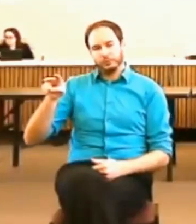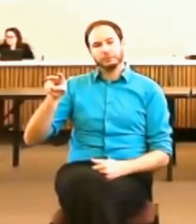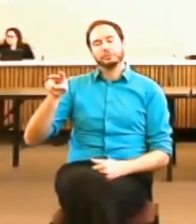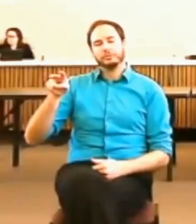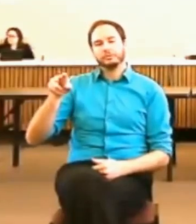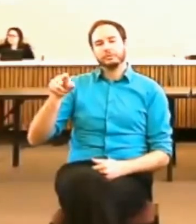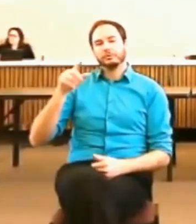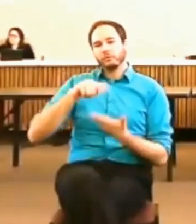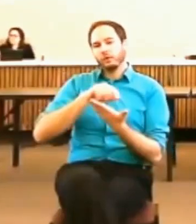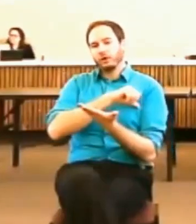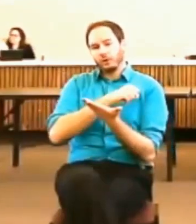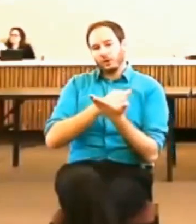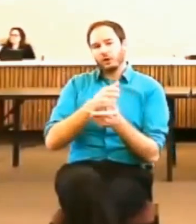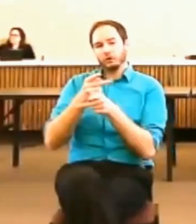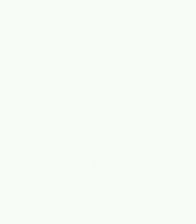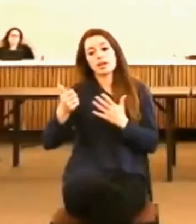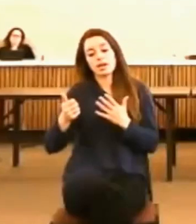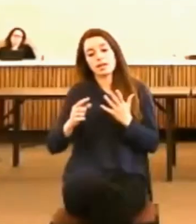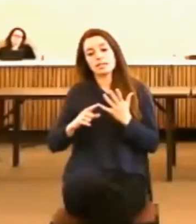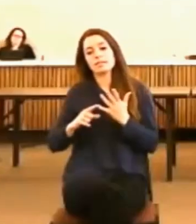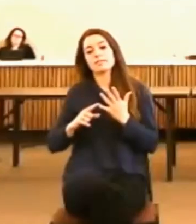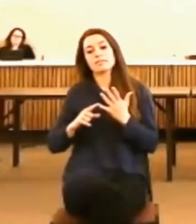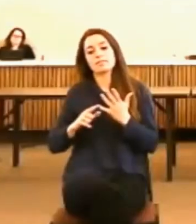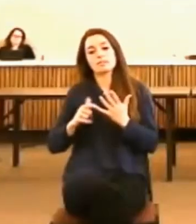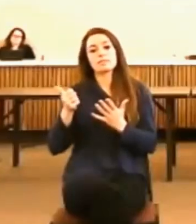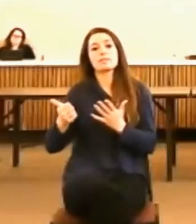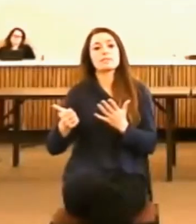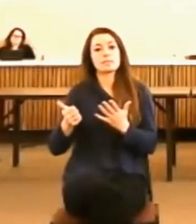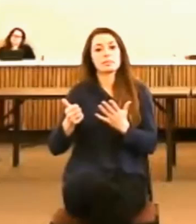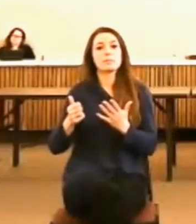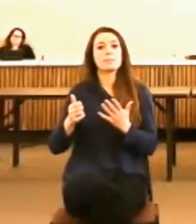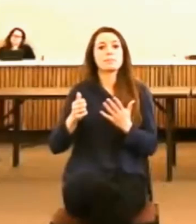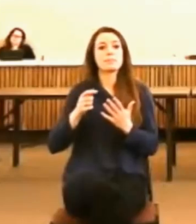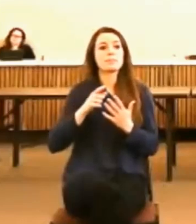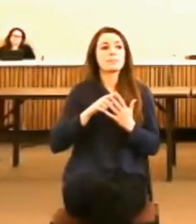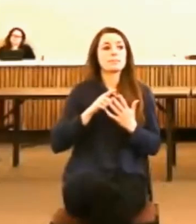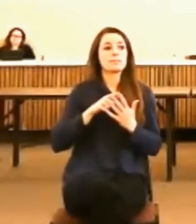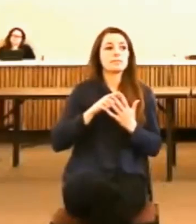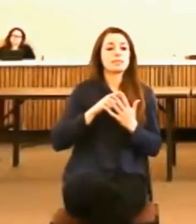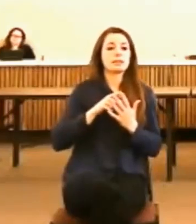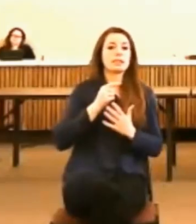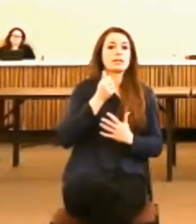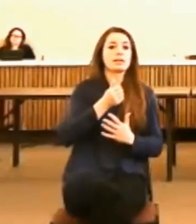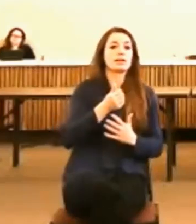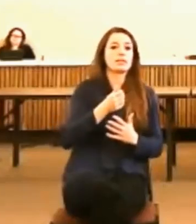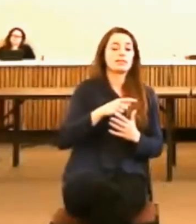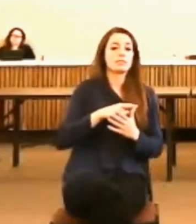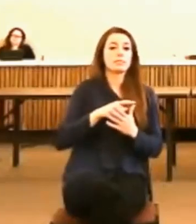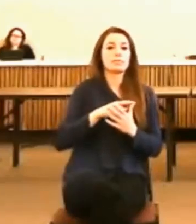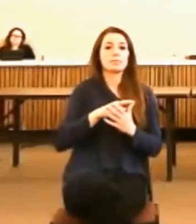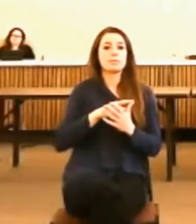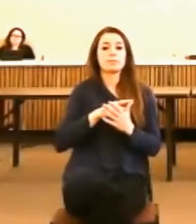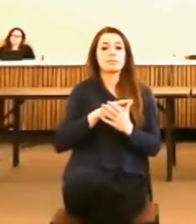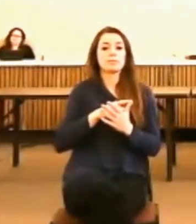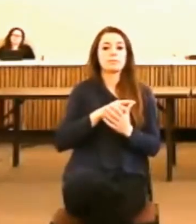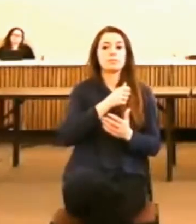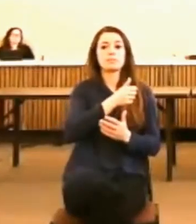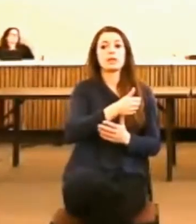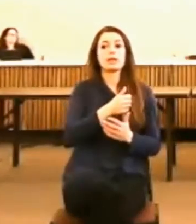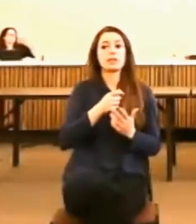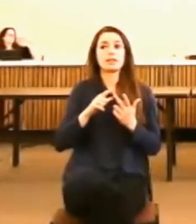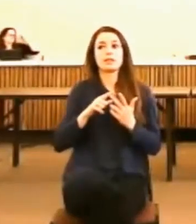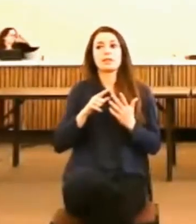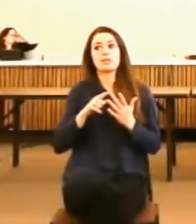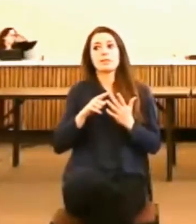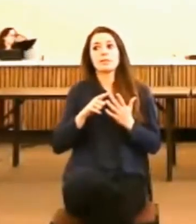move away from each other. It's a very slow process. The movement happens at the speed of